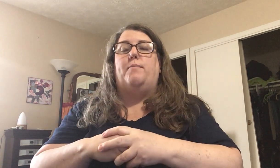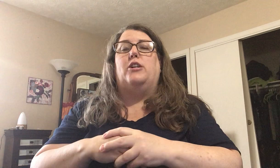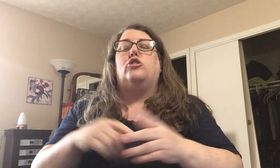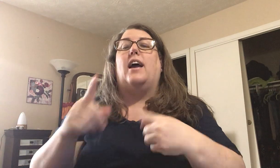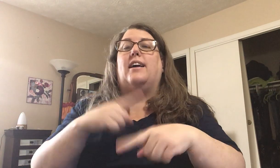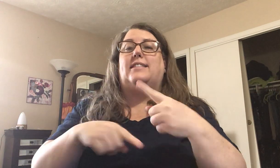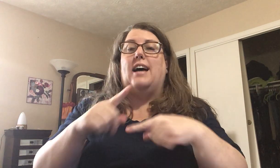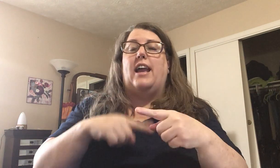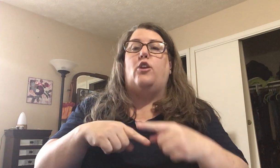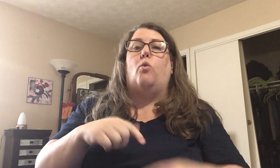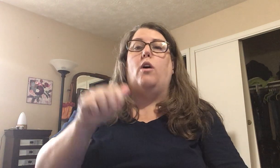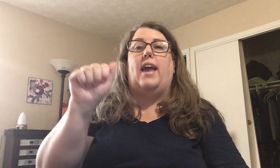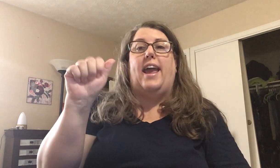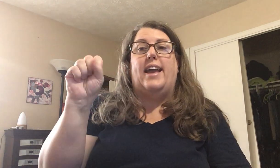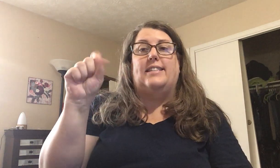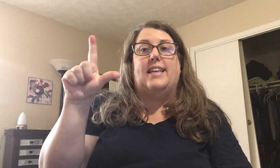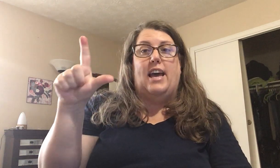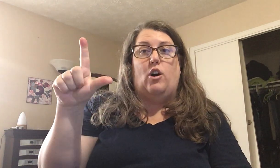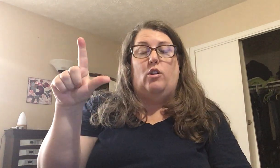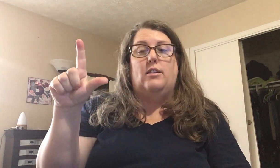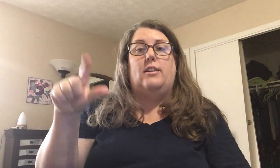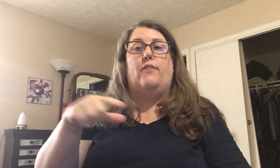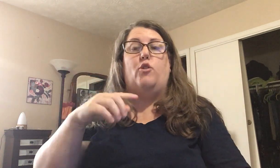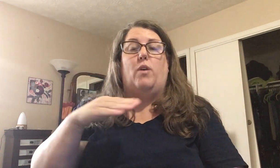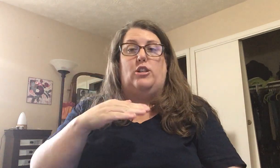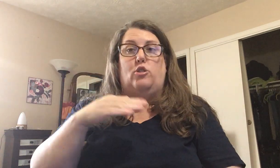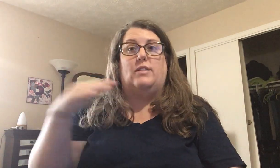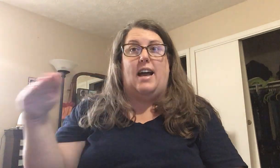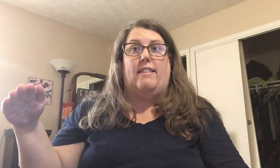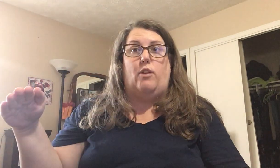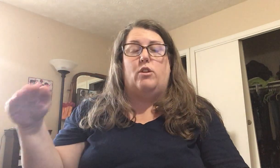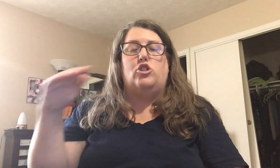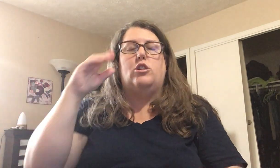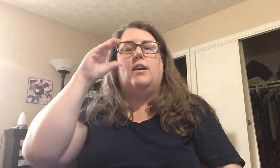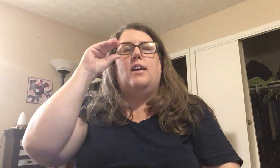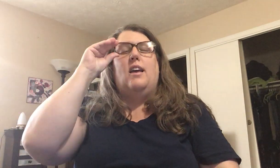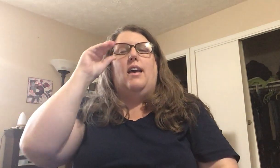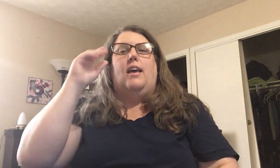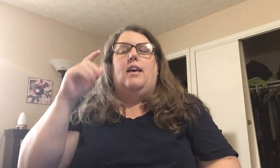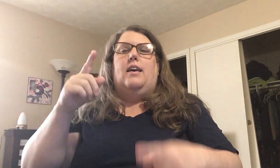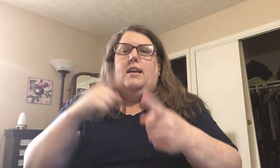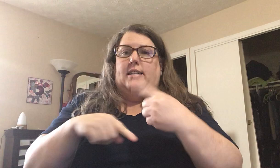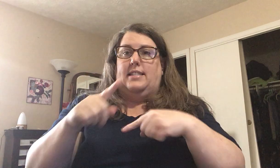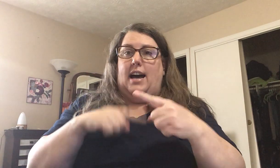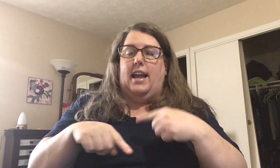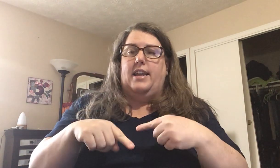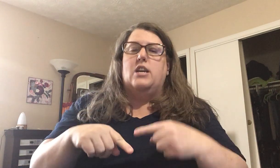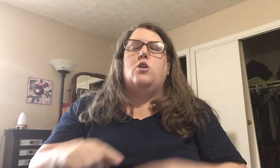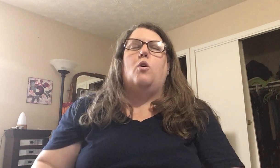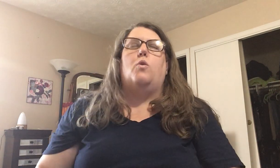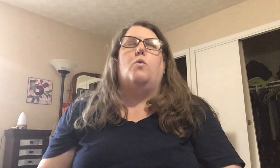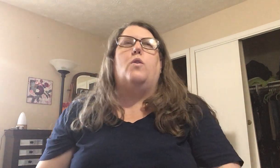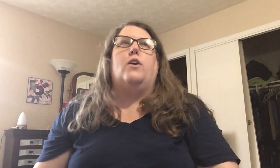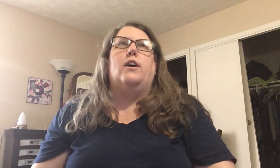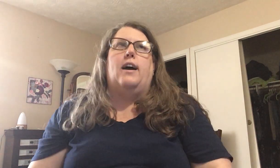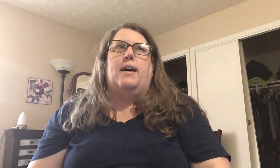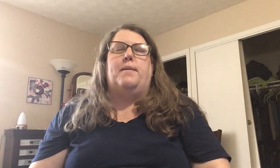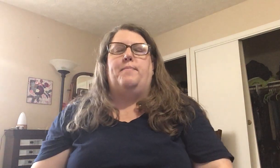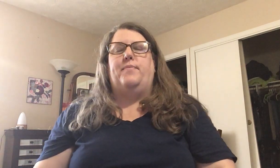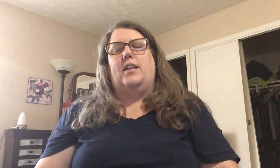much. Sign or ASL if you want to do sign language. Sign or the